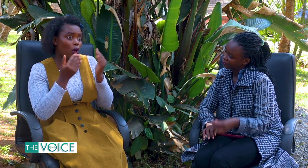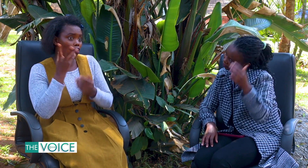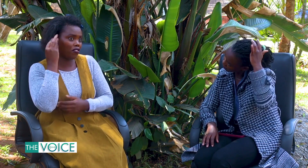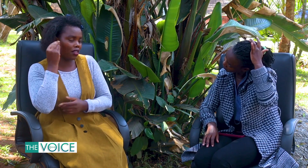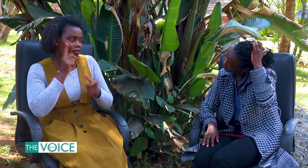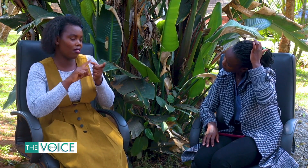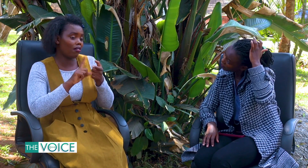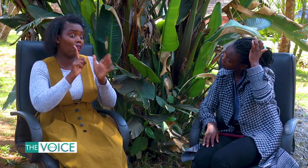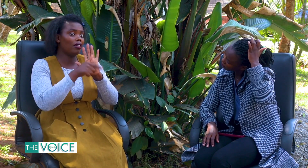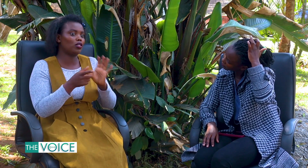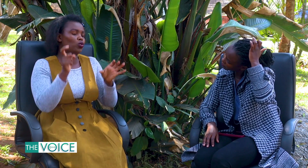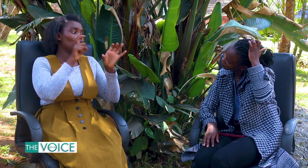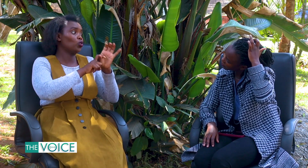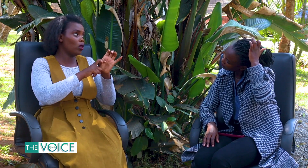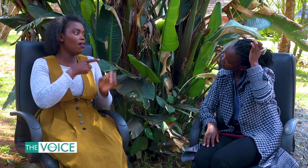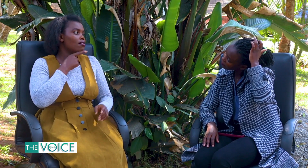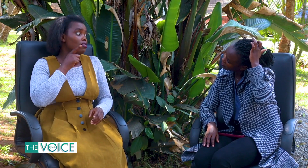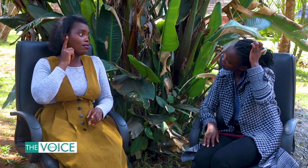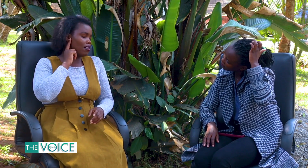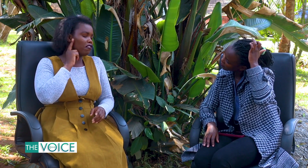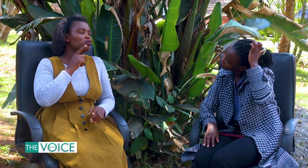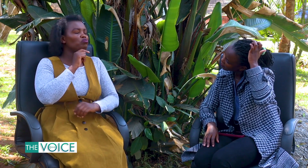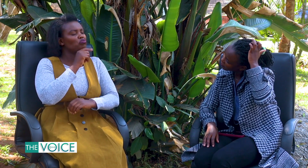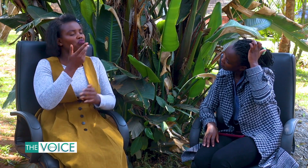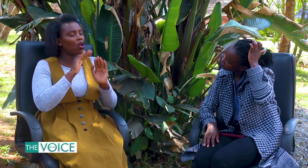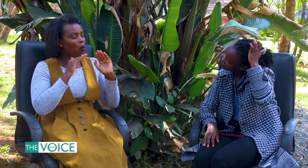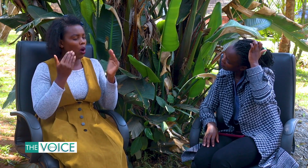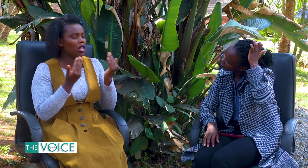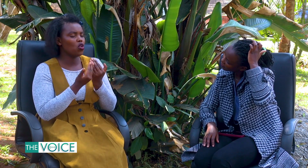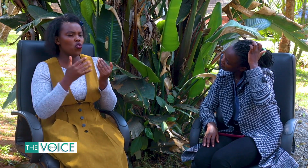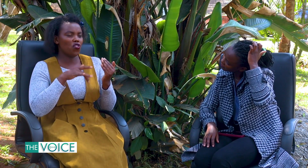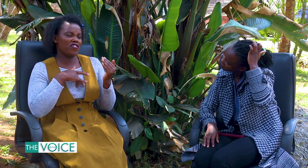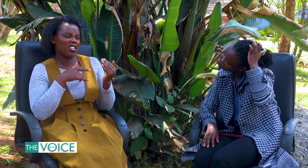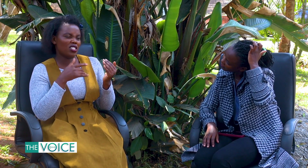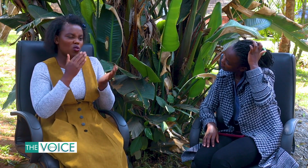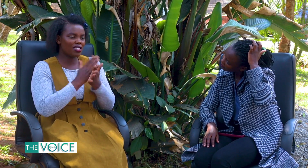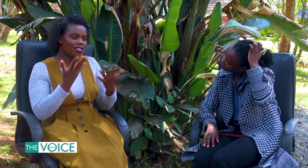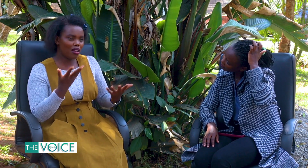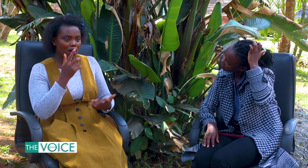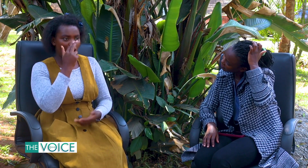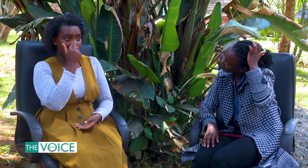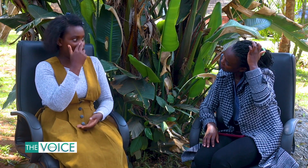world, and then you decided to join a deaf world. That is Kuja School for the